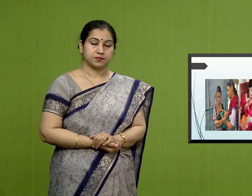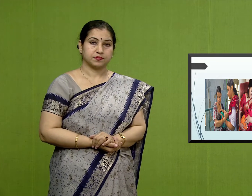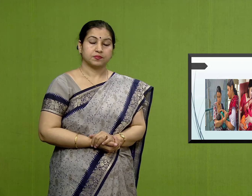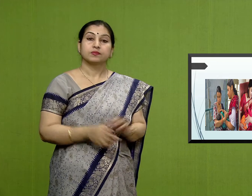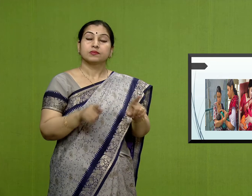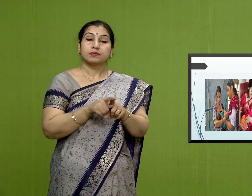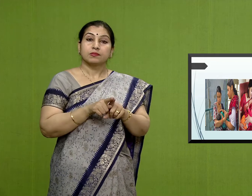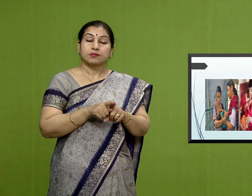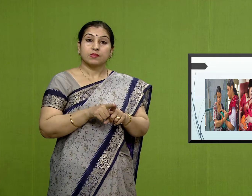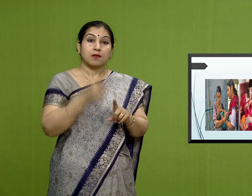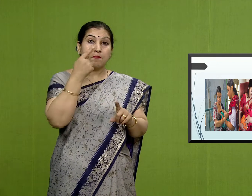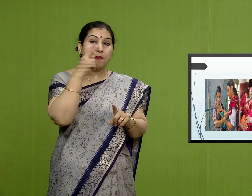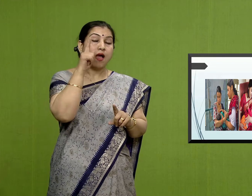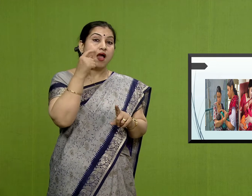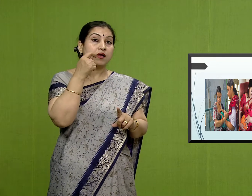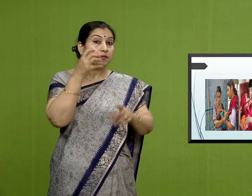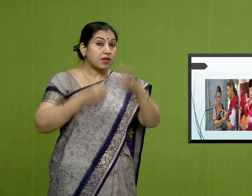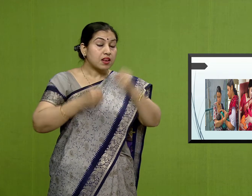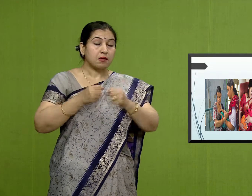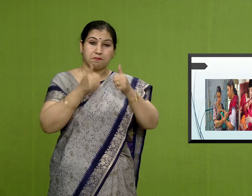Breast milk is best for the baby.